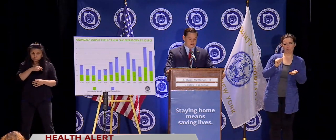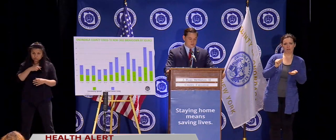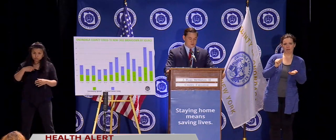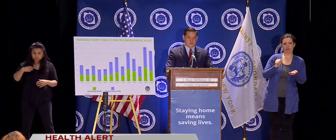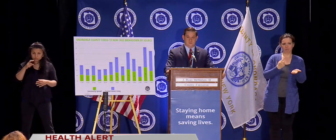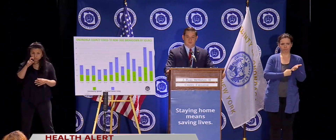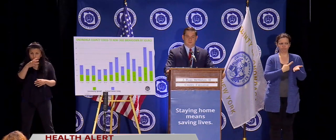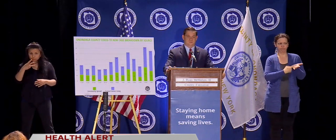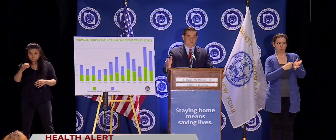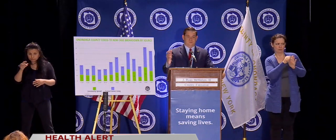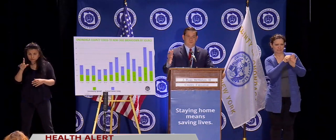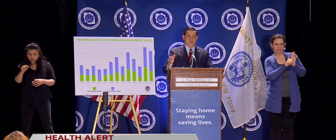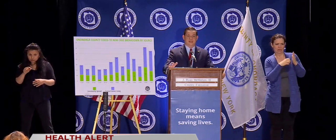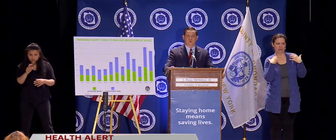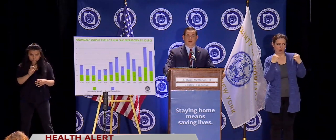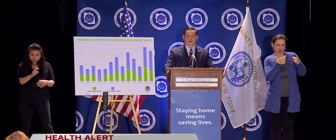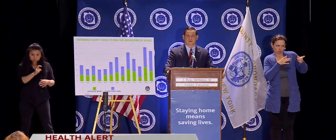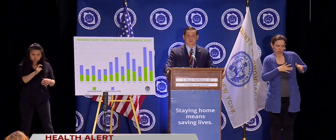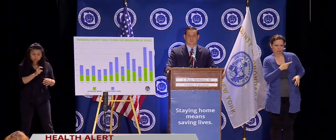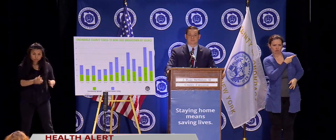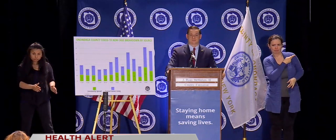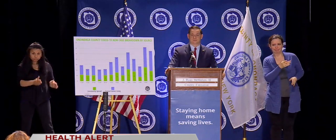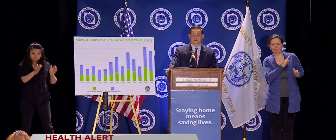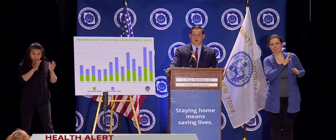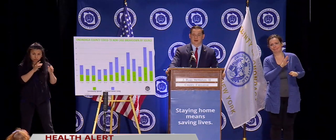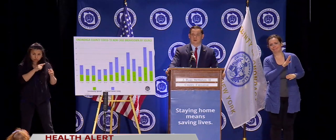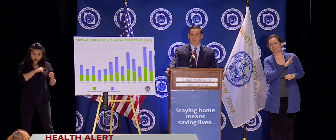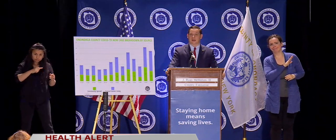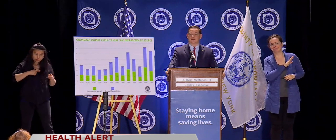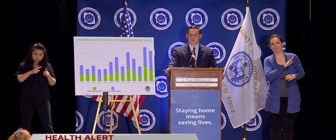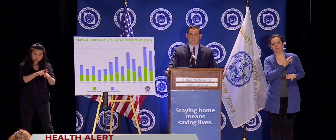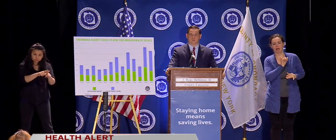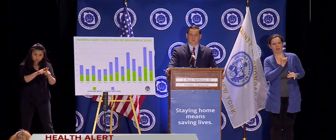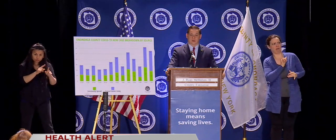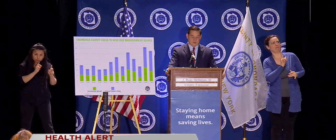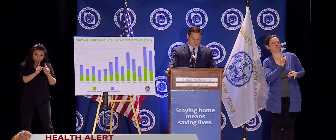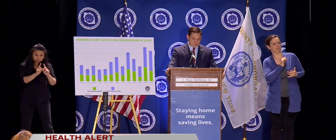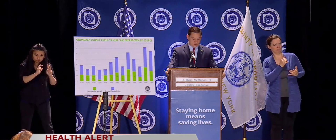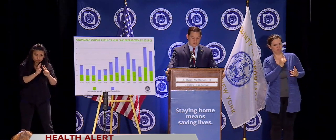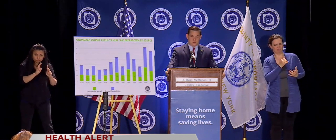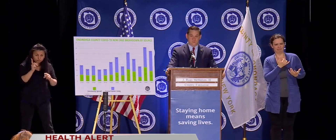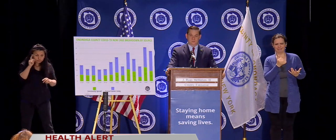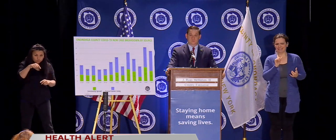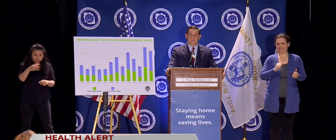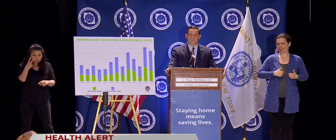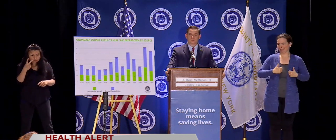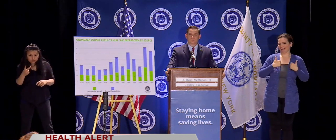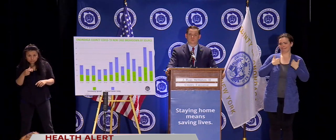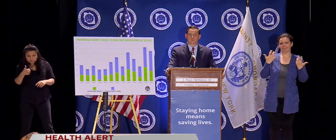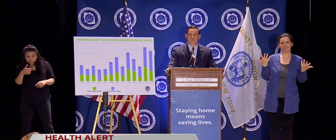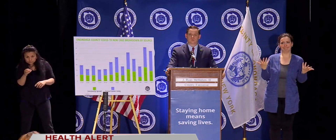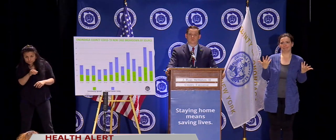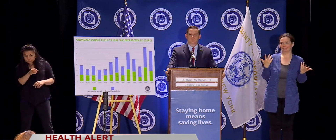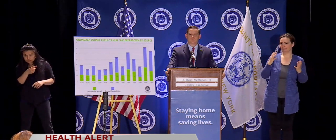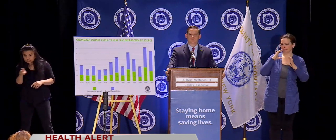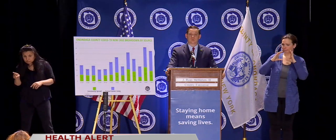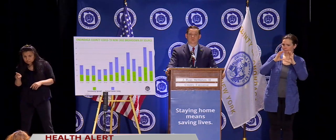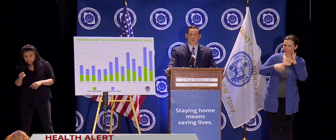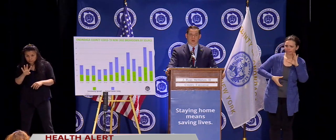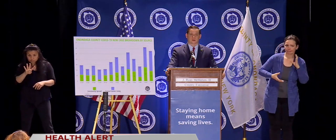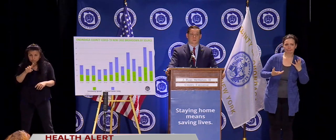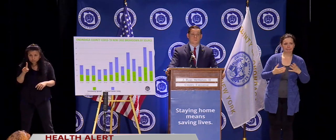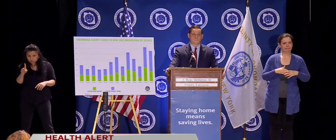this is just, it is what it is. I don't. That's what it is. So who brought that information to you, Dr.